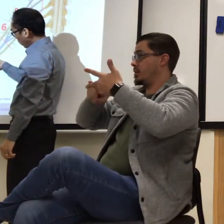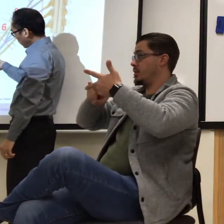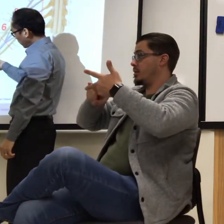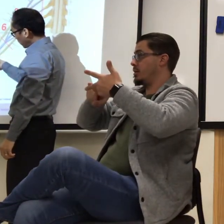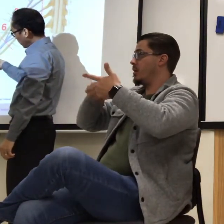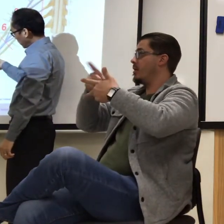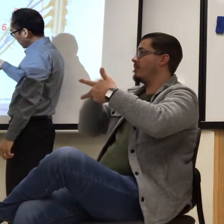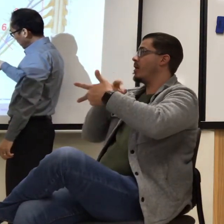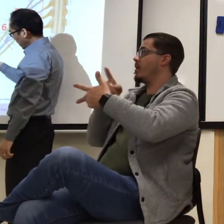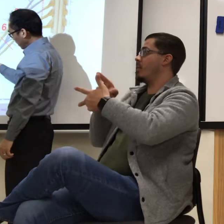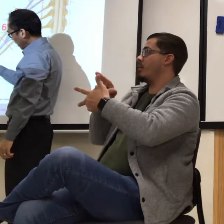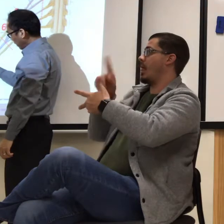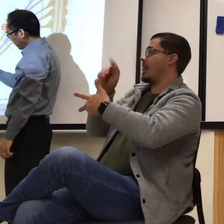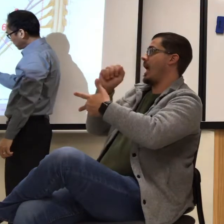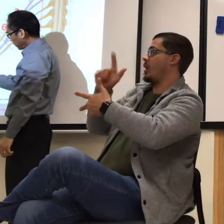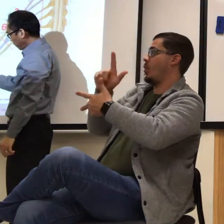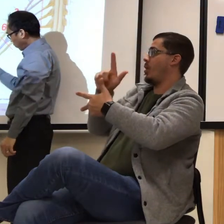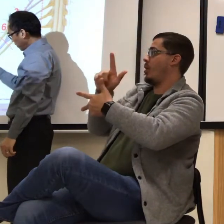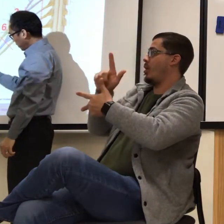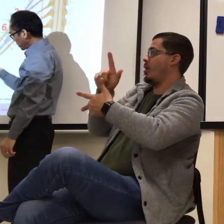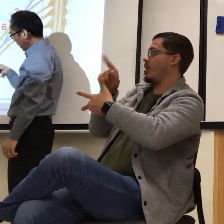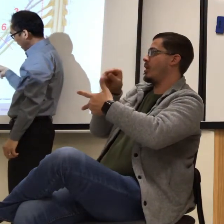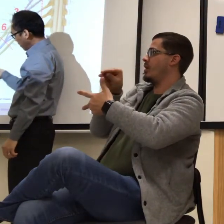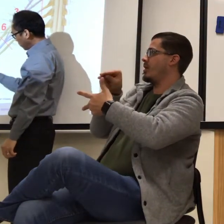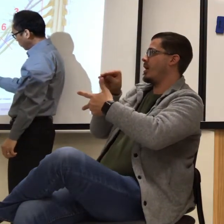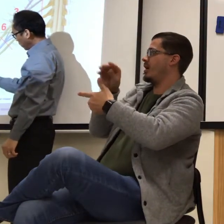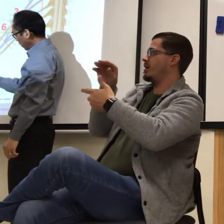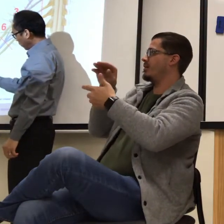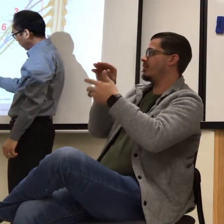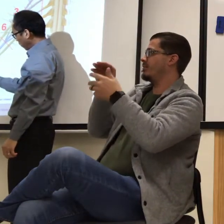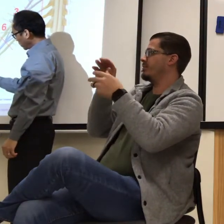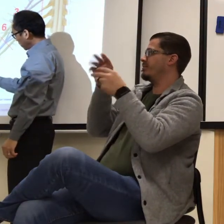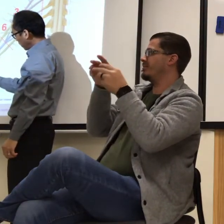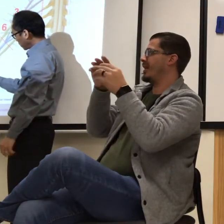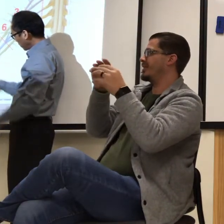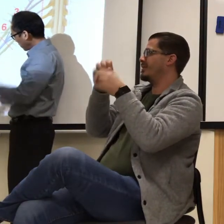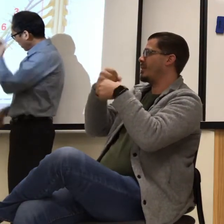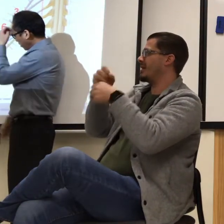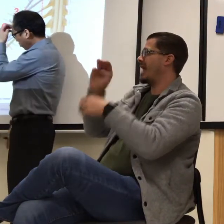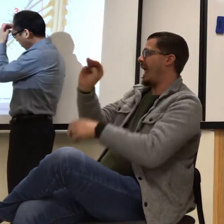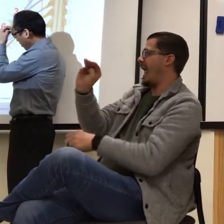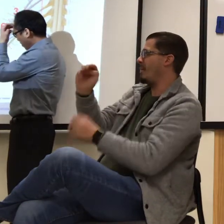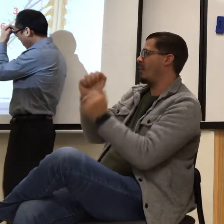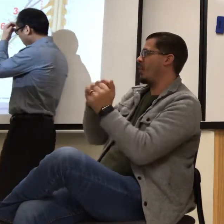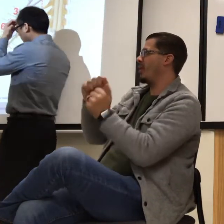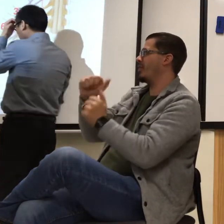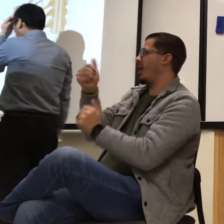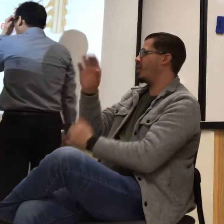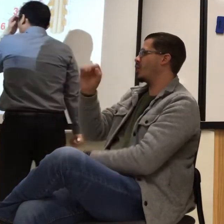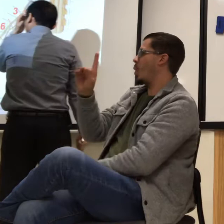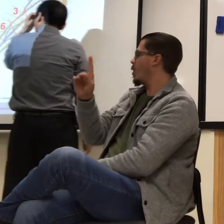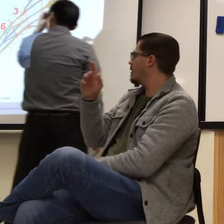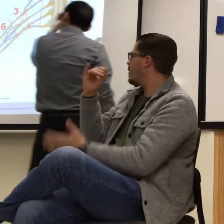lateral cord, it kind of like is forming this M with the other cords there. So let me kind of draw this out.